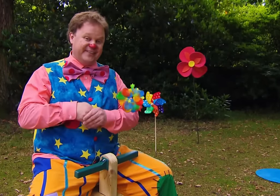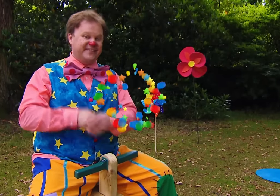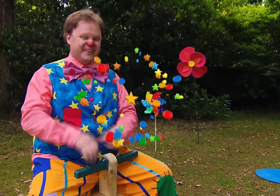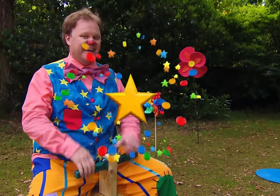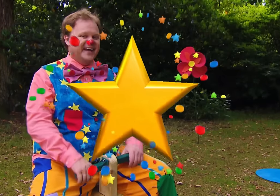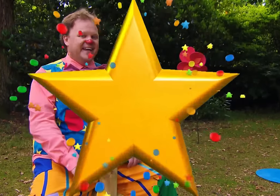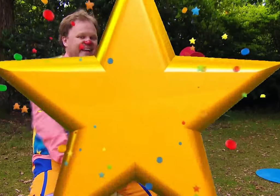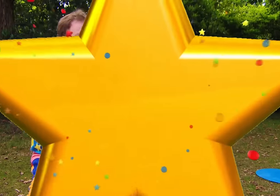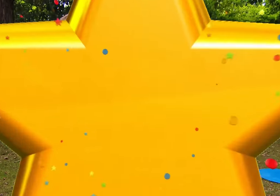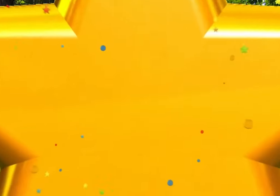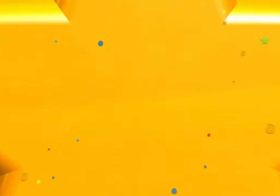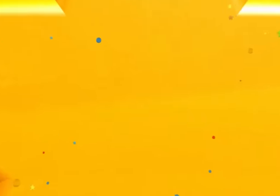friends.